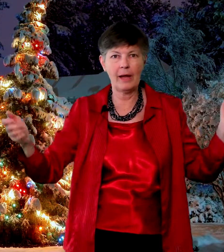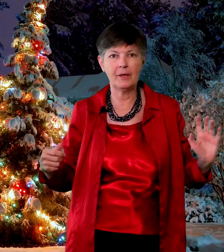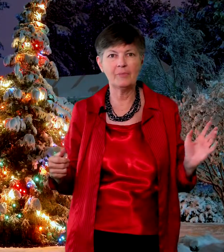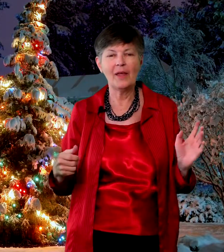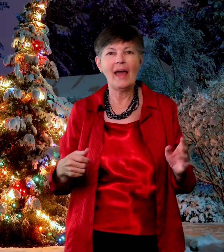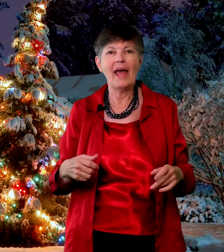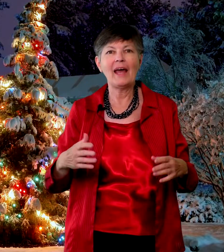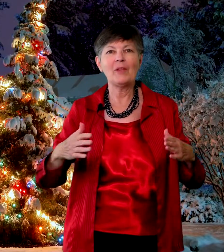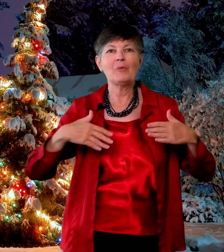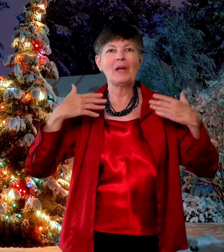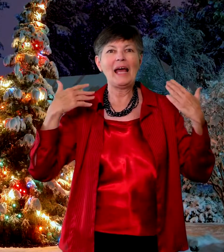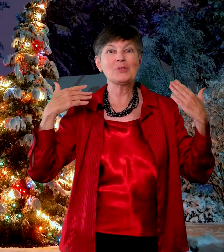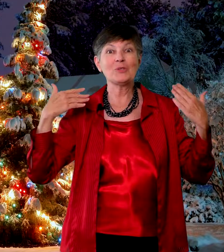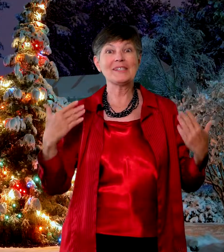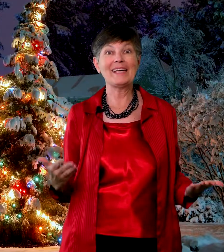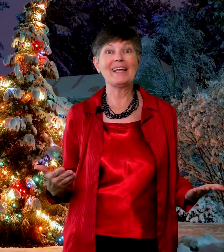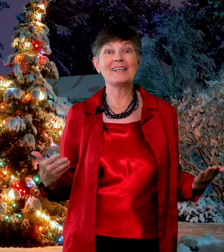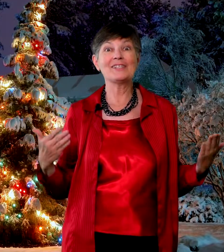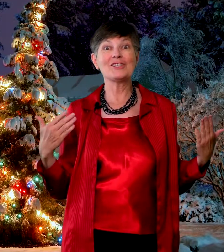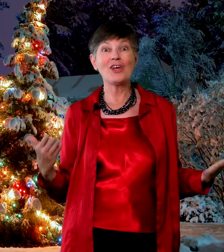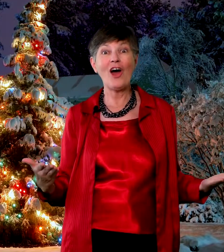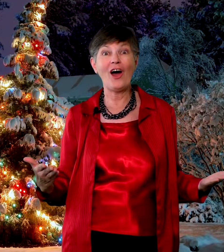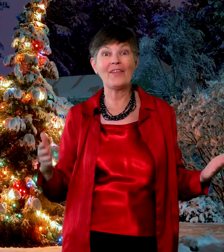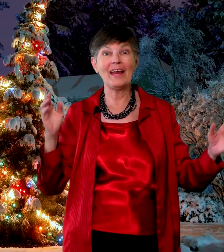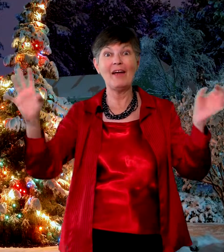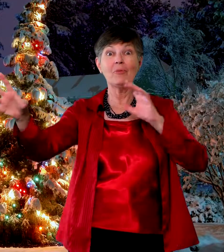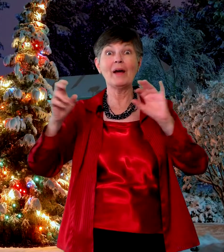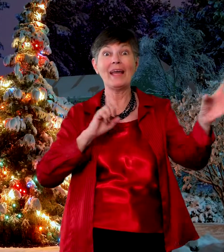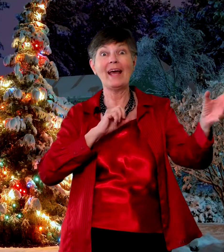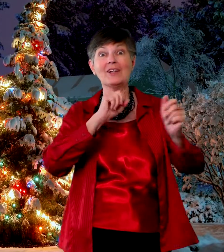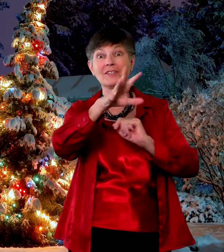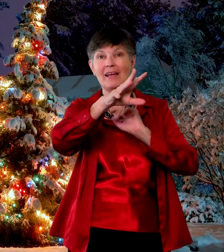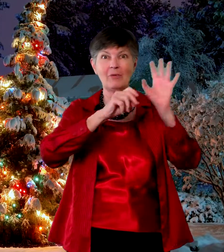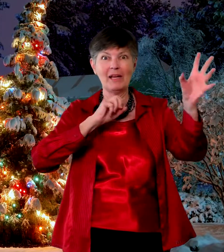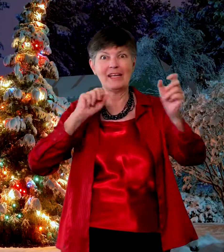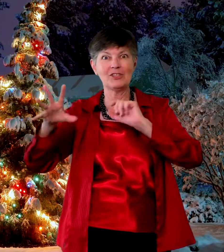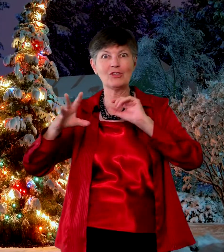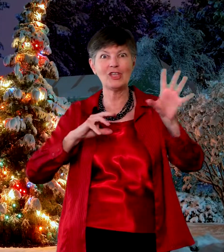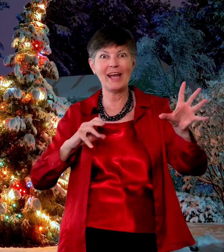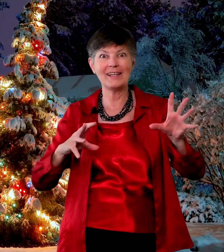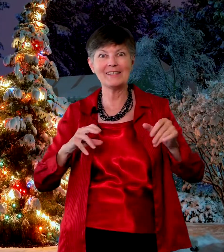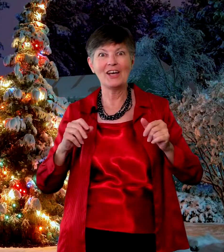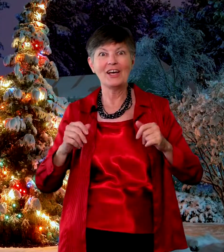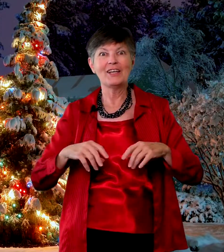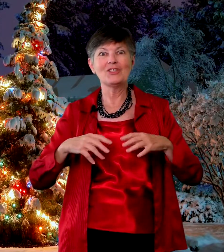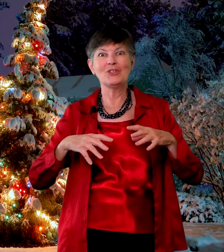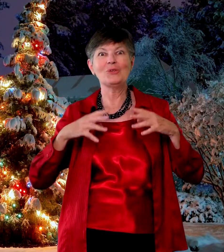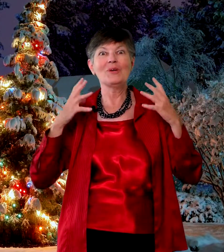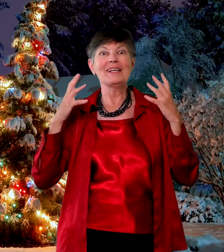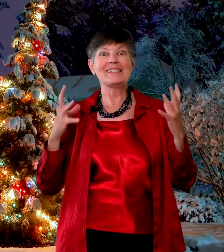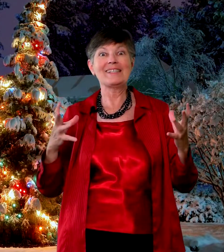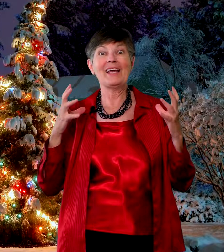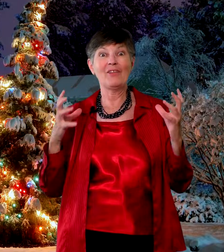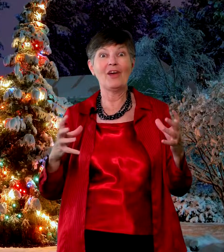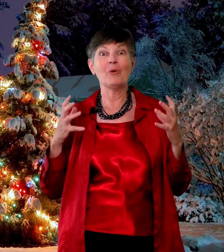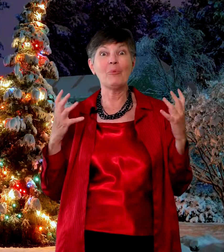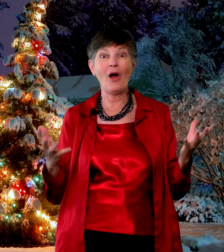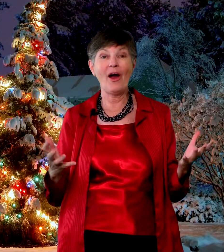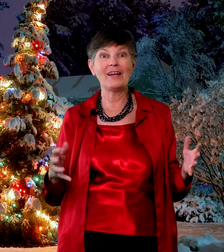random. And then as we're singing this song, that everybody gets their chance to sing their part. It's